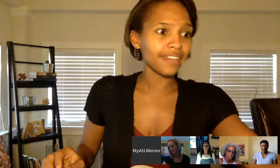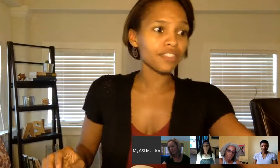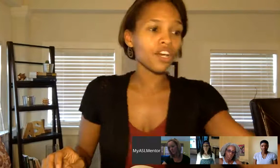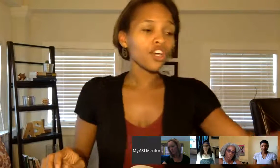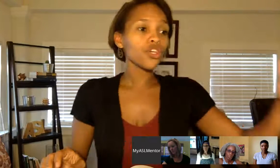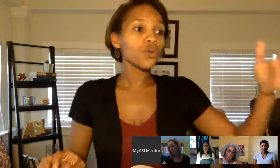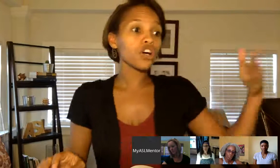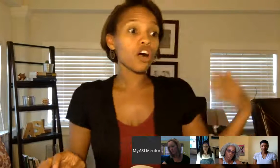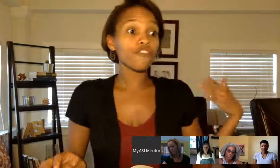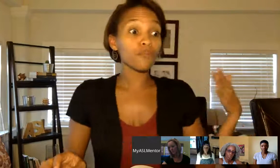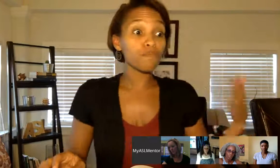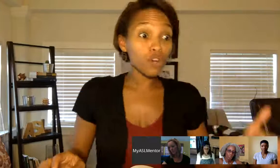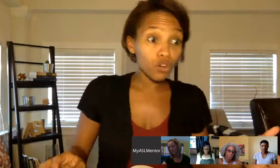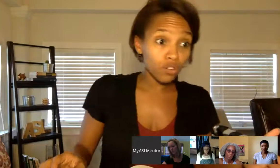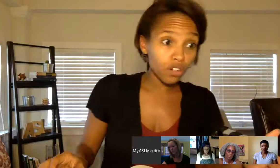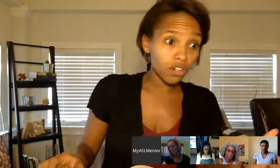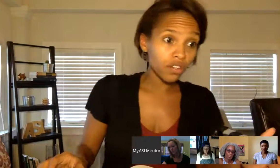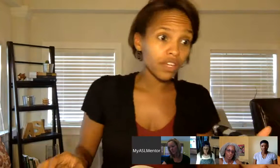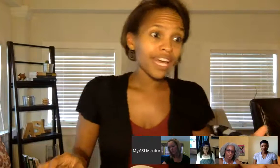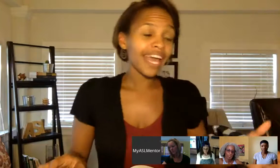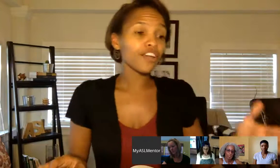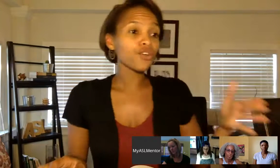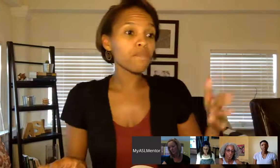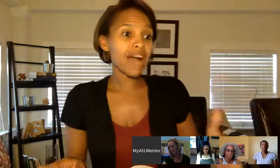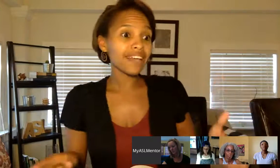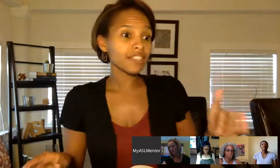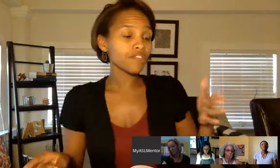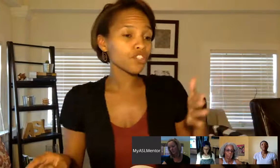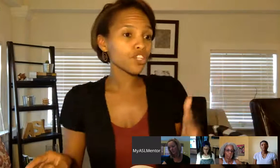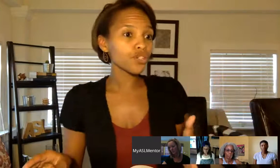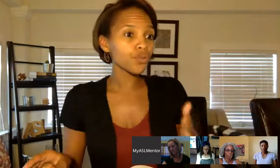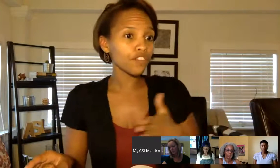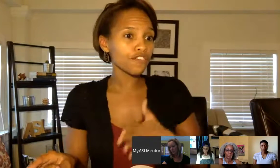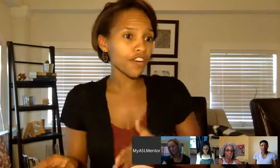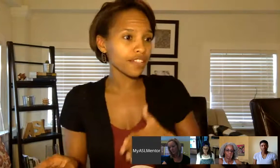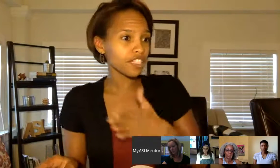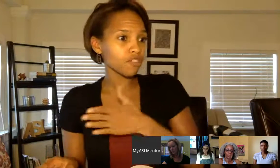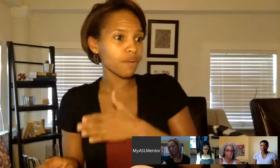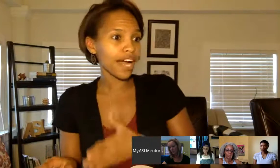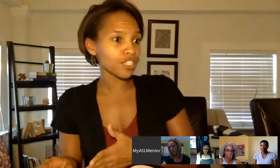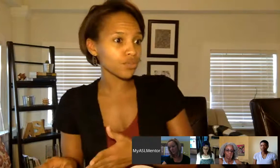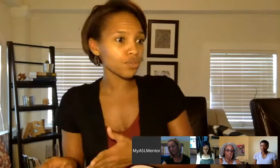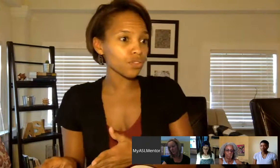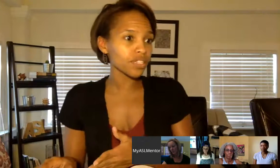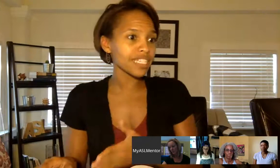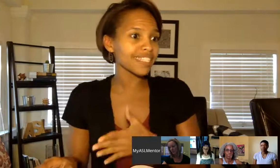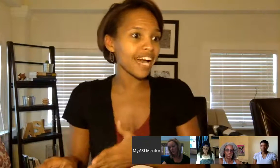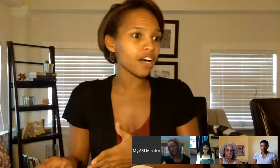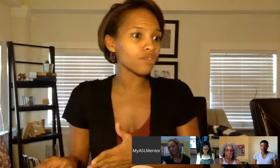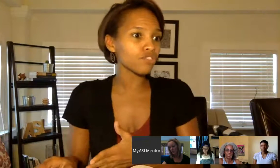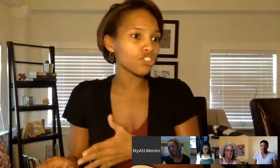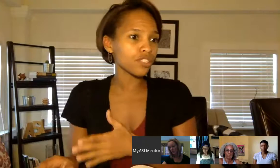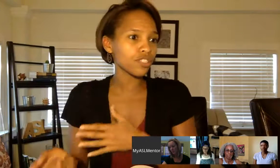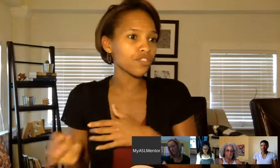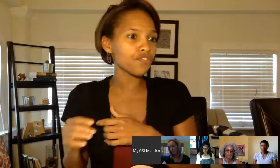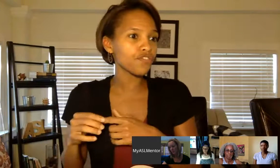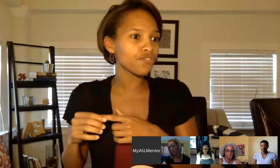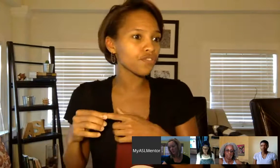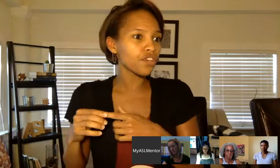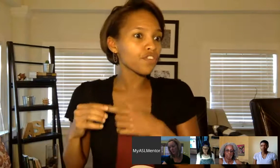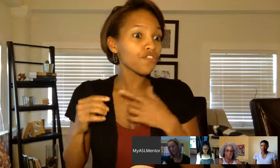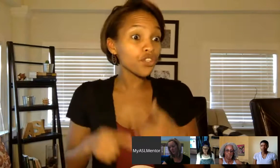Next sentence. You are often broke, and your massive crew of friends from high school is down to just